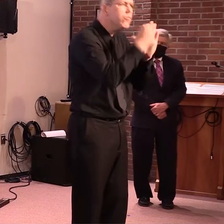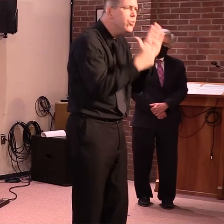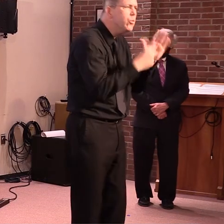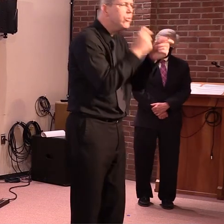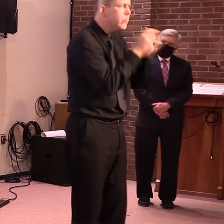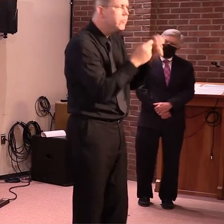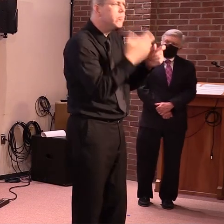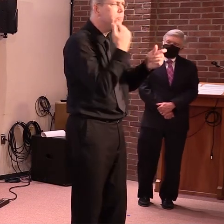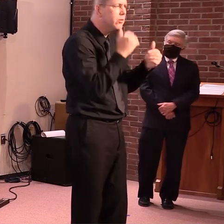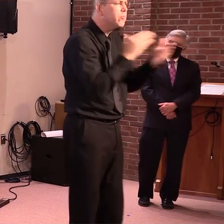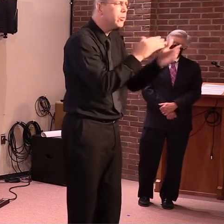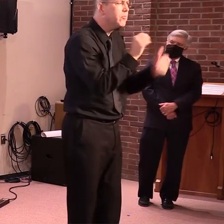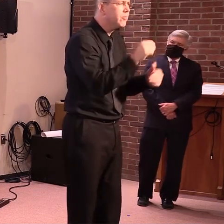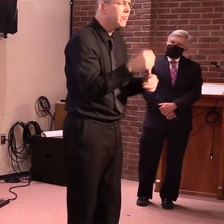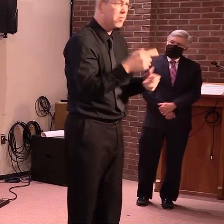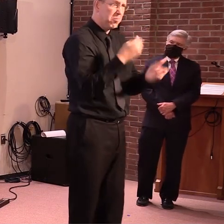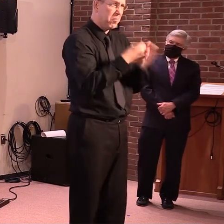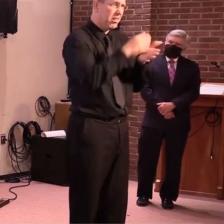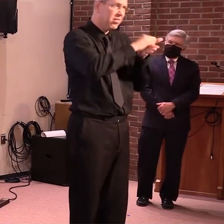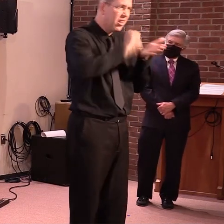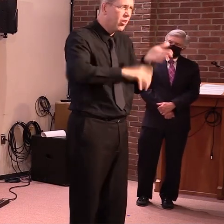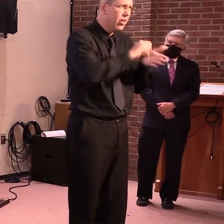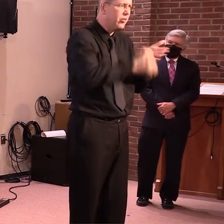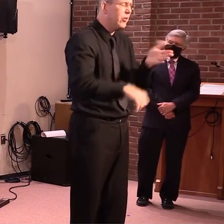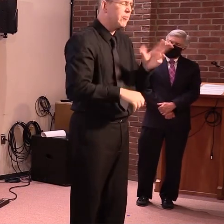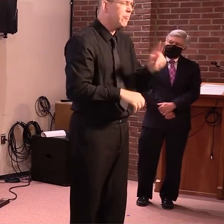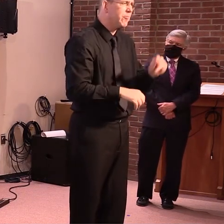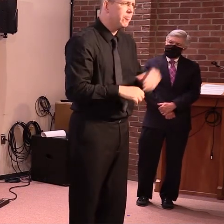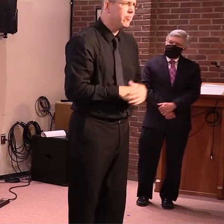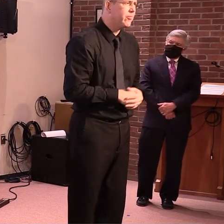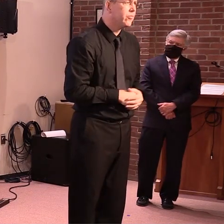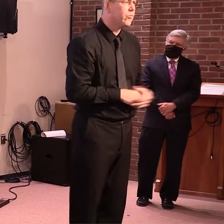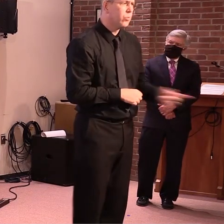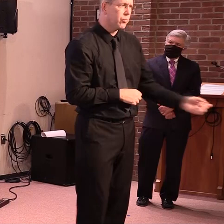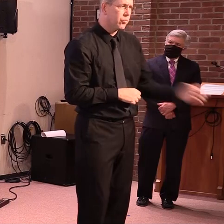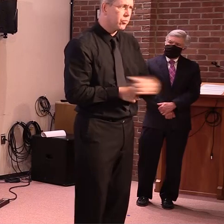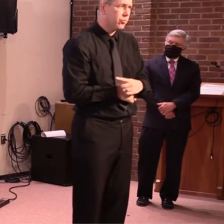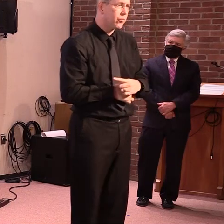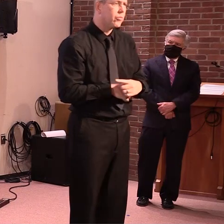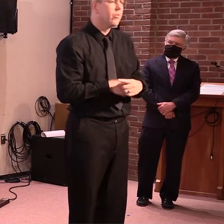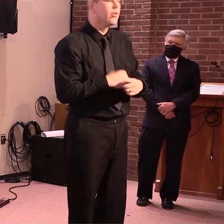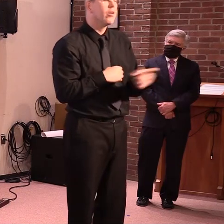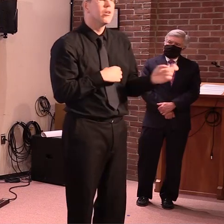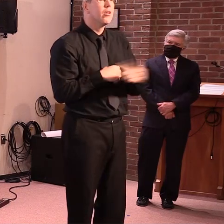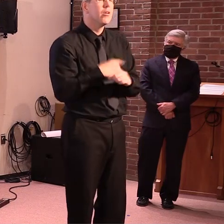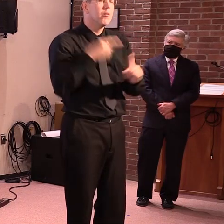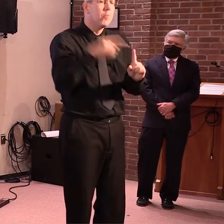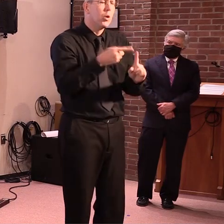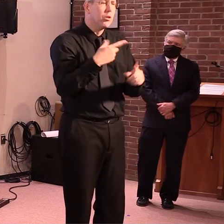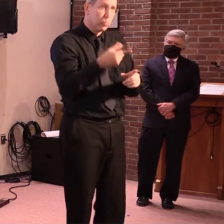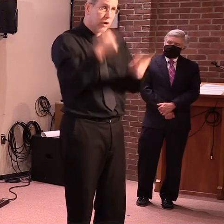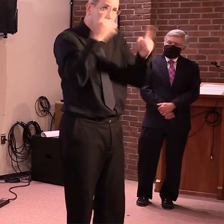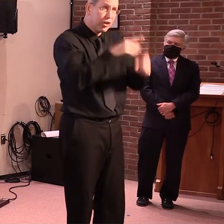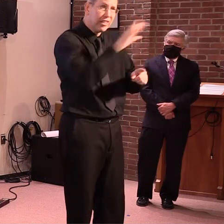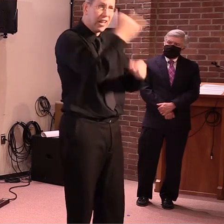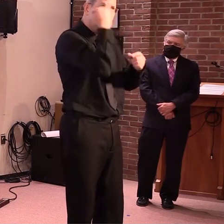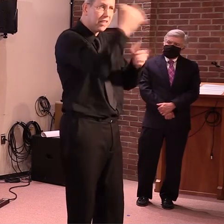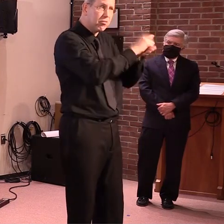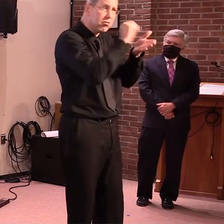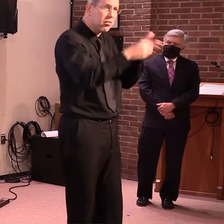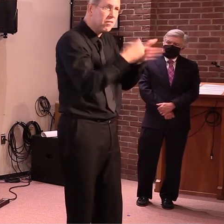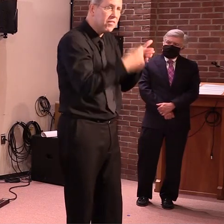anymore? Do you agree with Black Lives Matter? Yeah, I mean, again, they feel as though they're disenfranchised. They are. They haven't